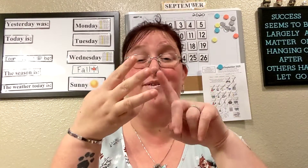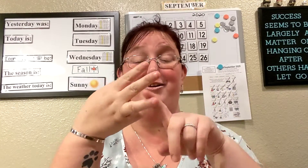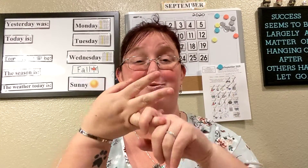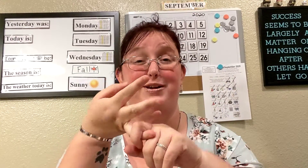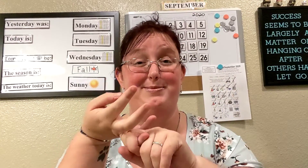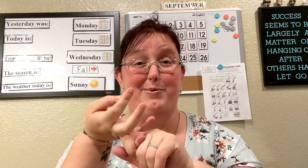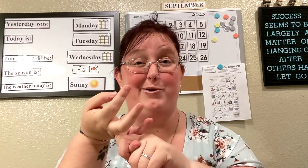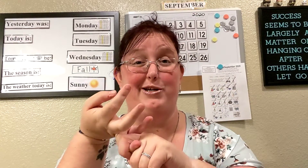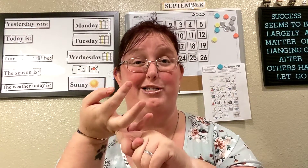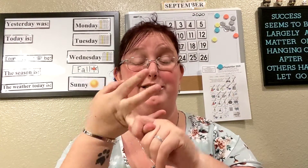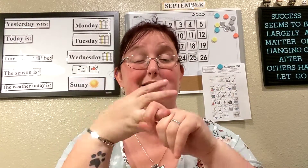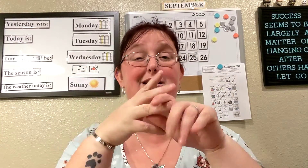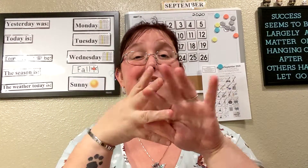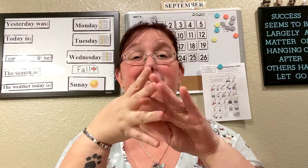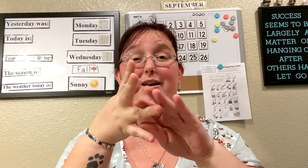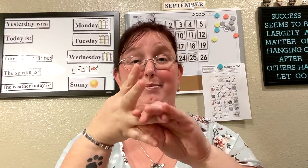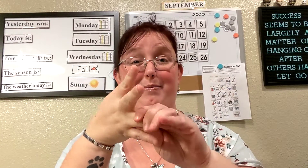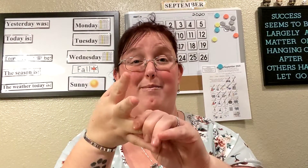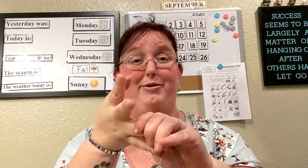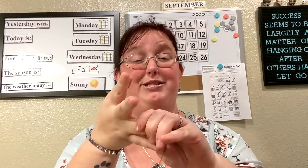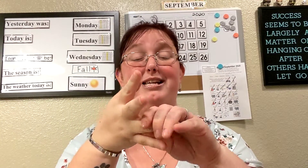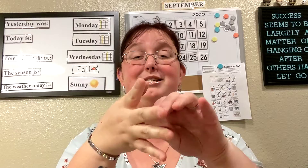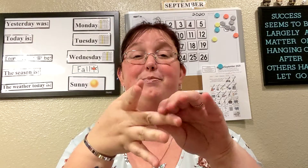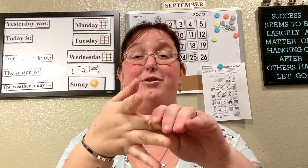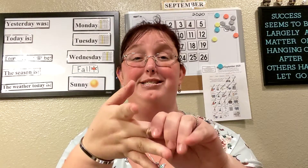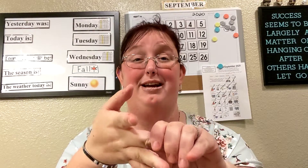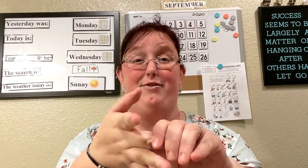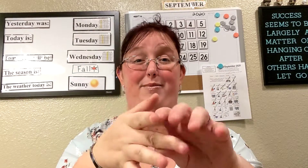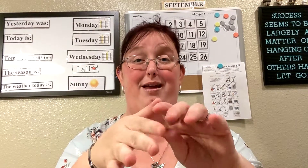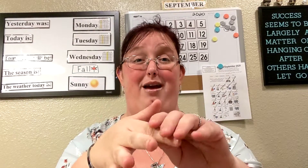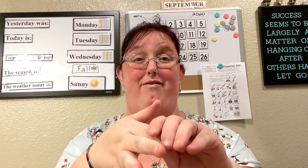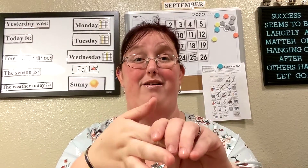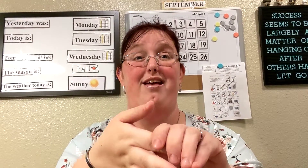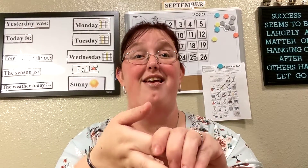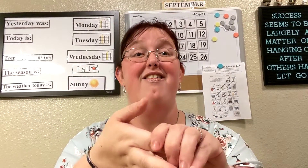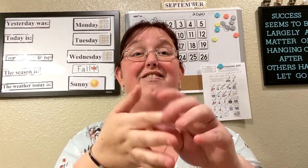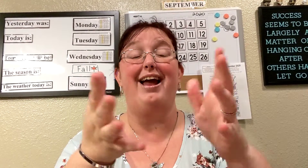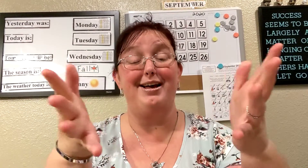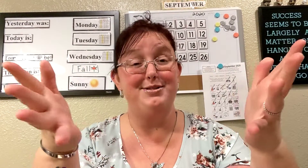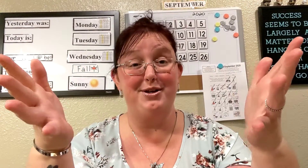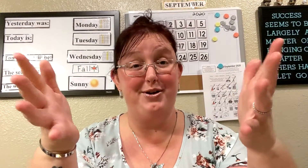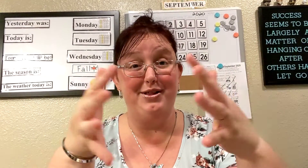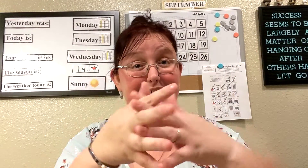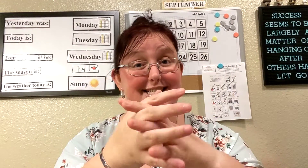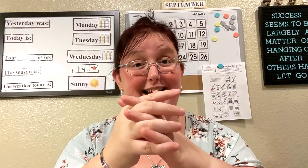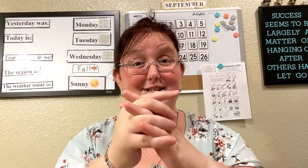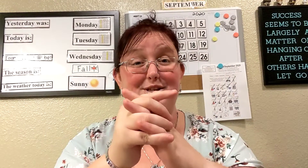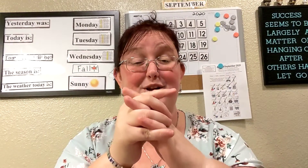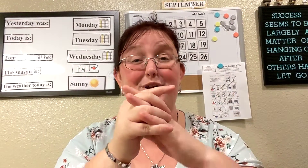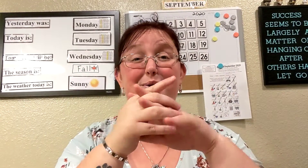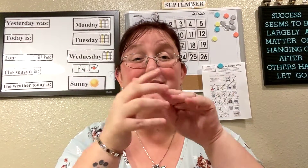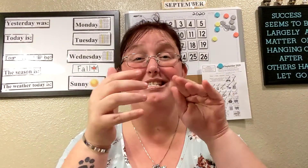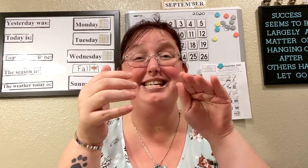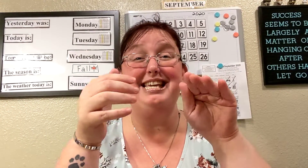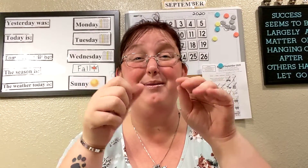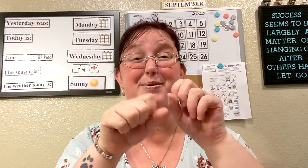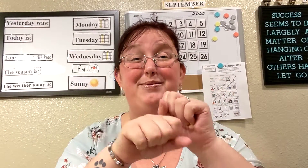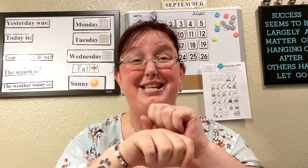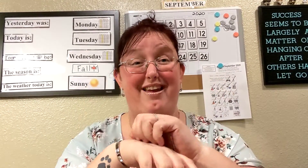providers, respite workers, family members, any support staff you may have. They ask you to do the things they ask you to do to keep you safe.